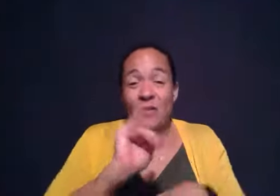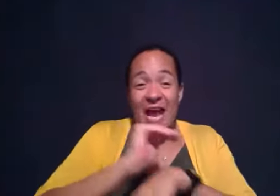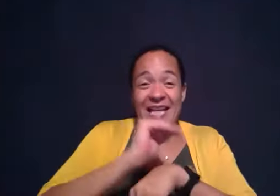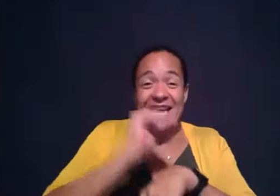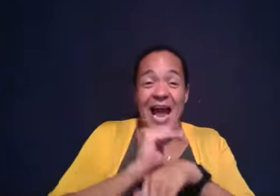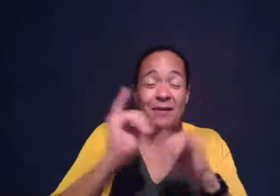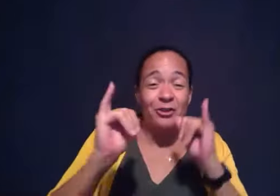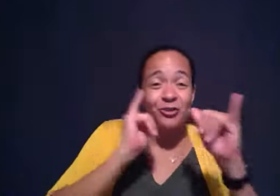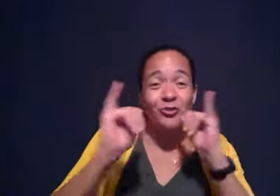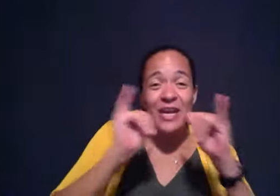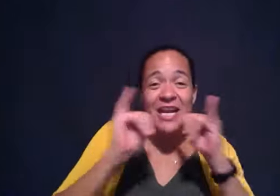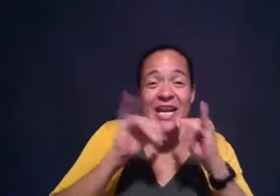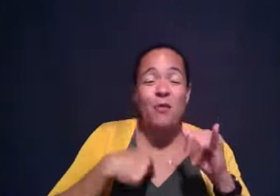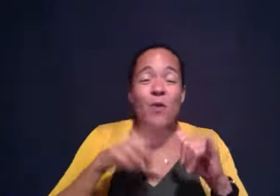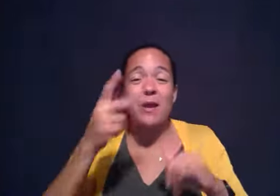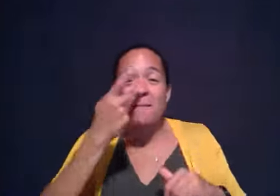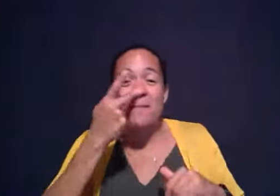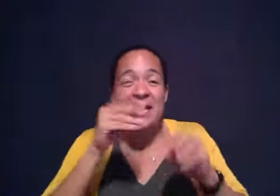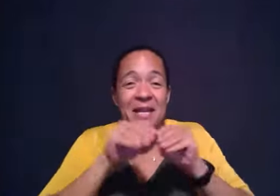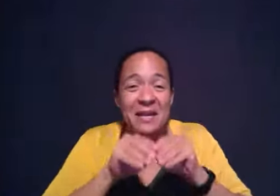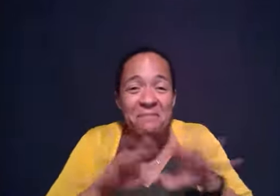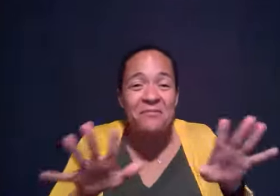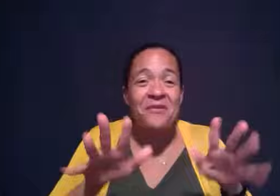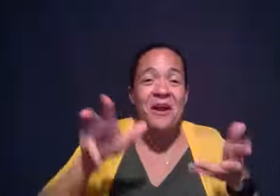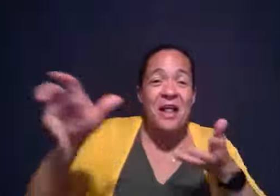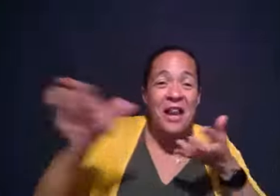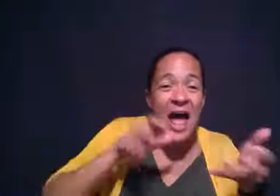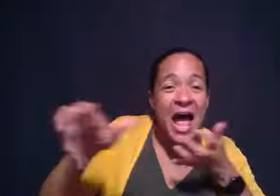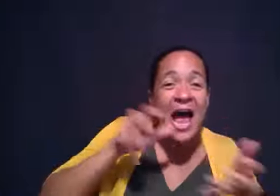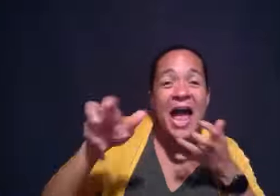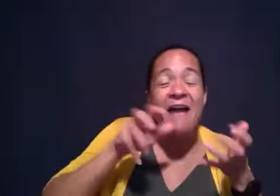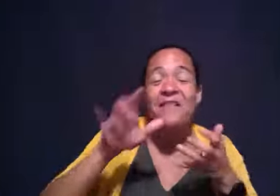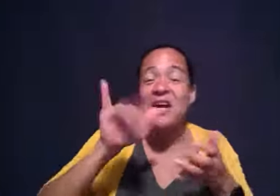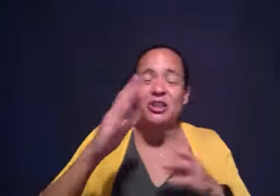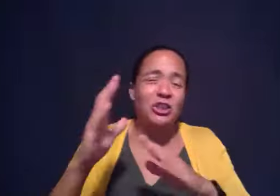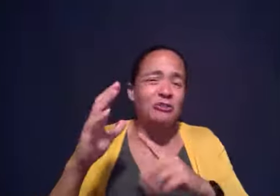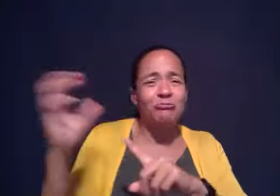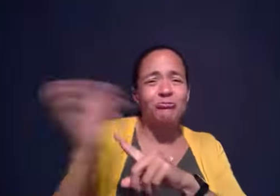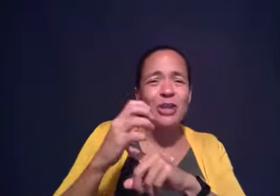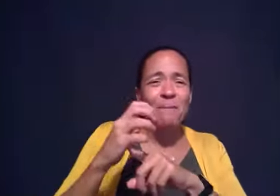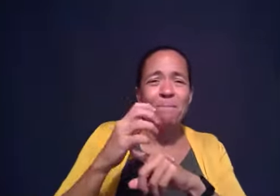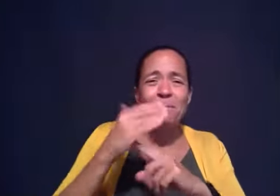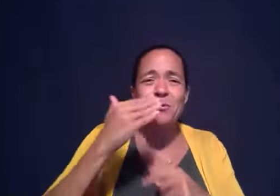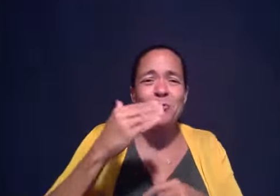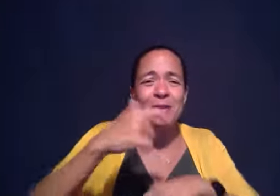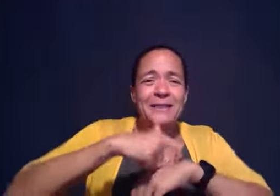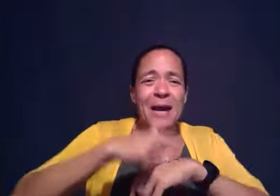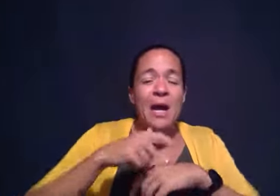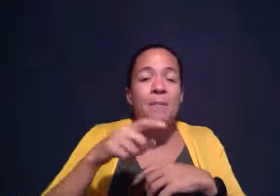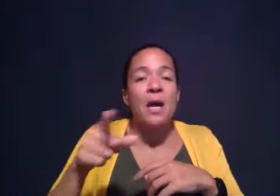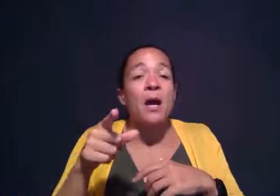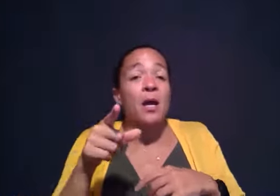It was glorious. It was the best night of my life. Now, if you talk to Susie about that night, she will tell